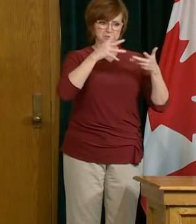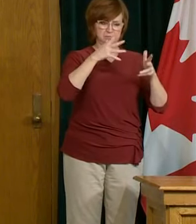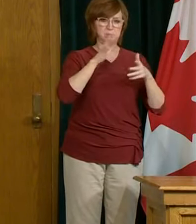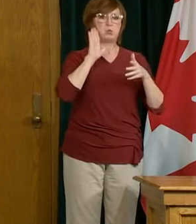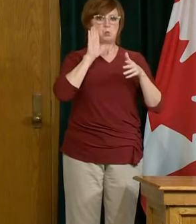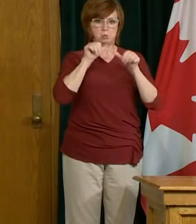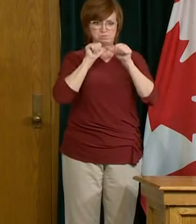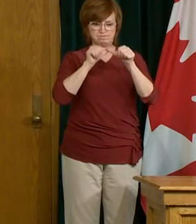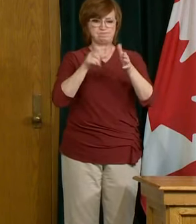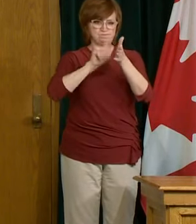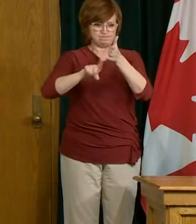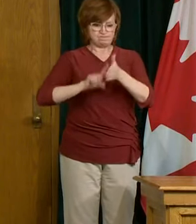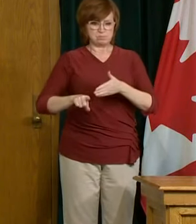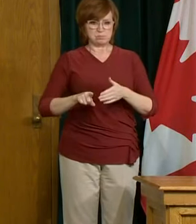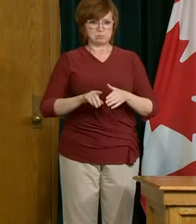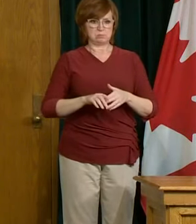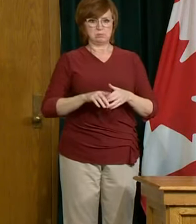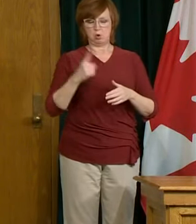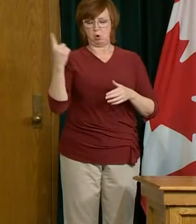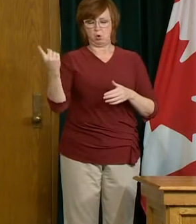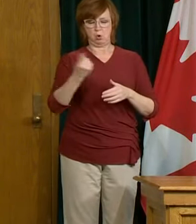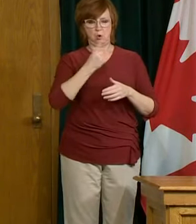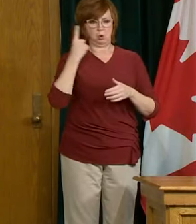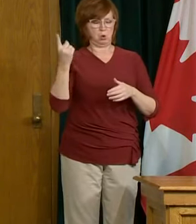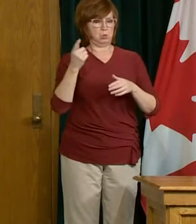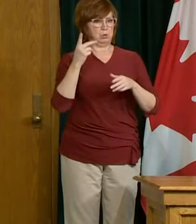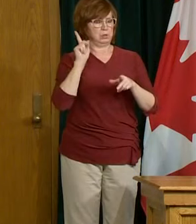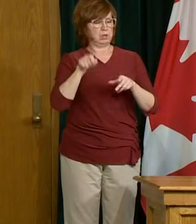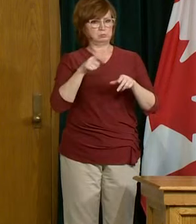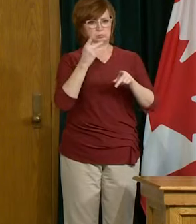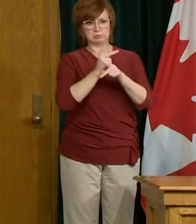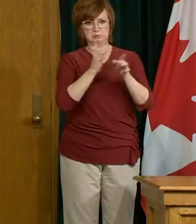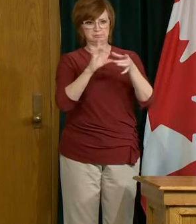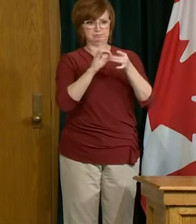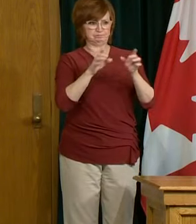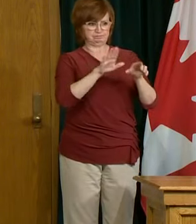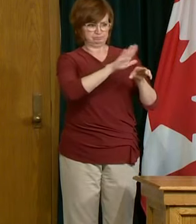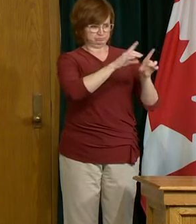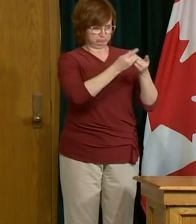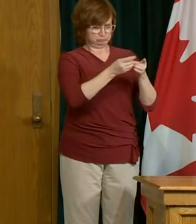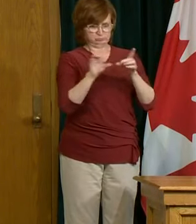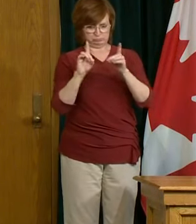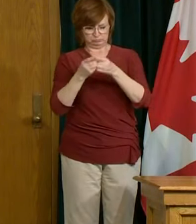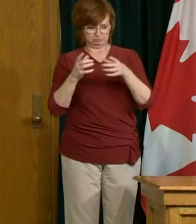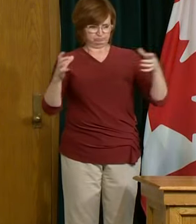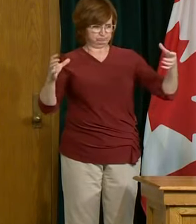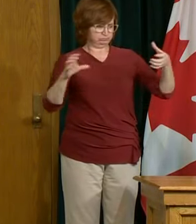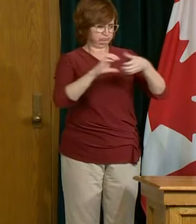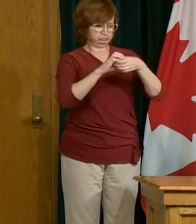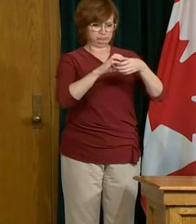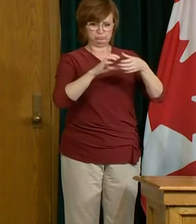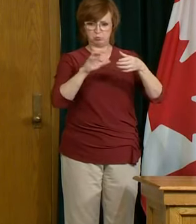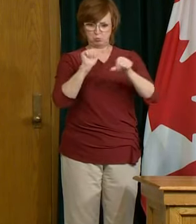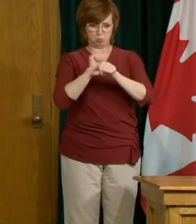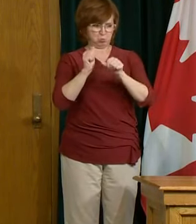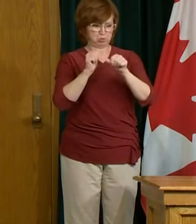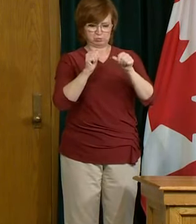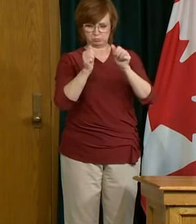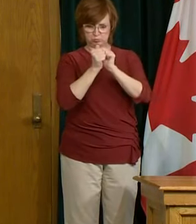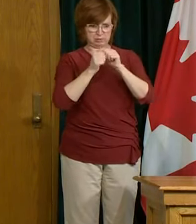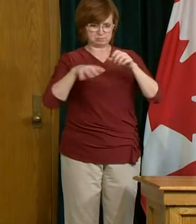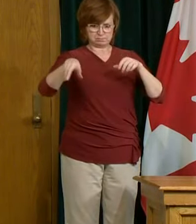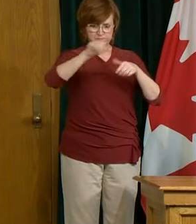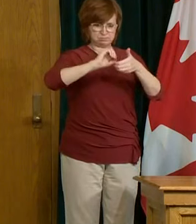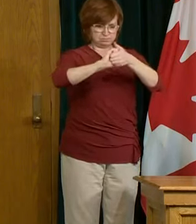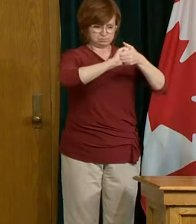but that relationship is always there between health, agriculture, and those work sites to continue to